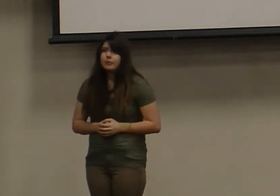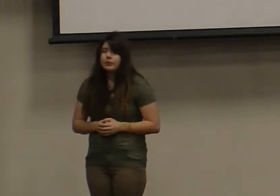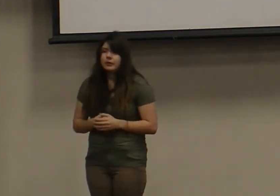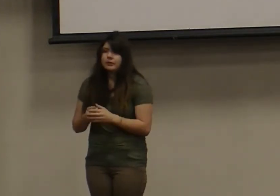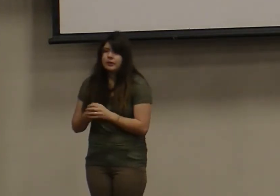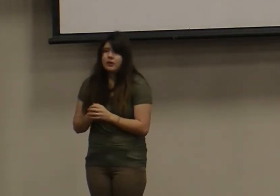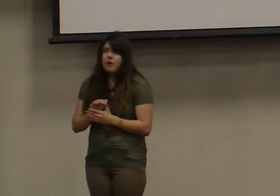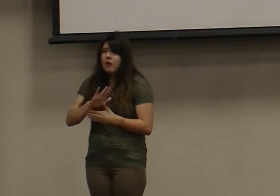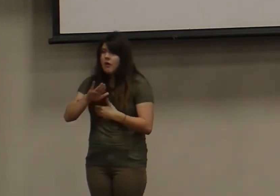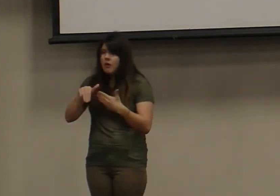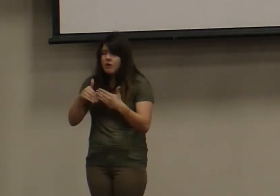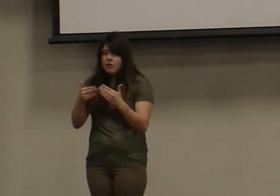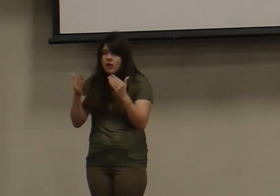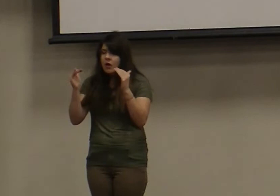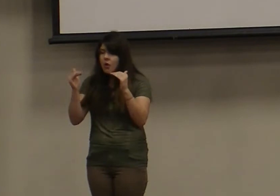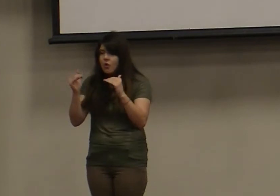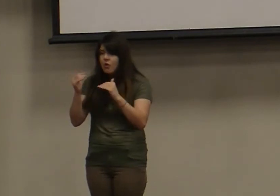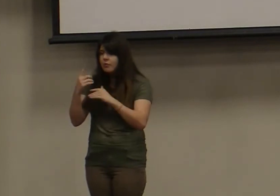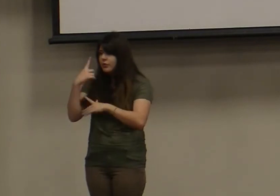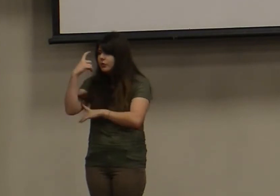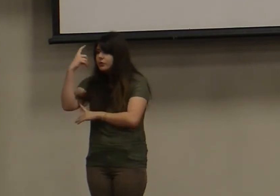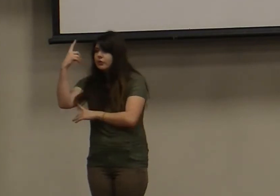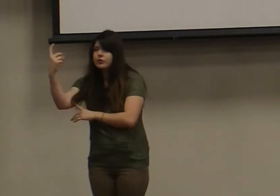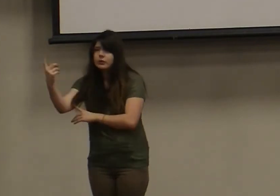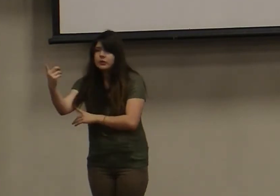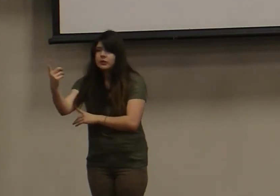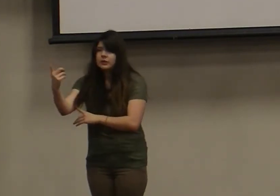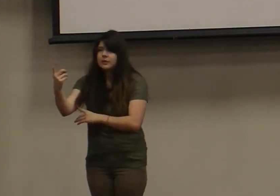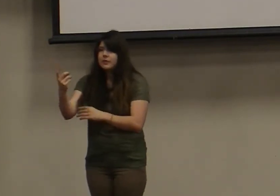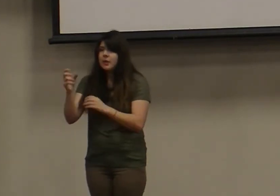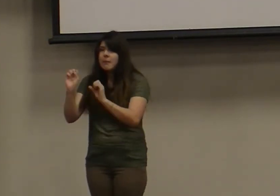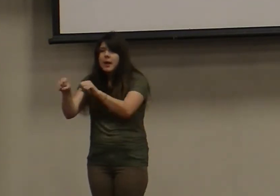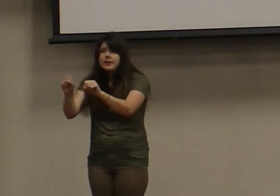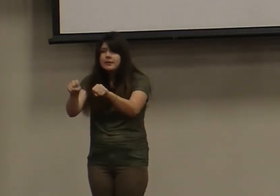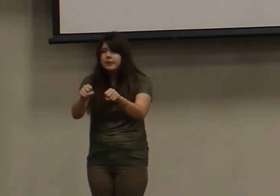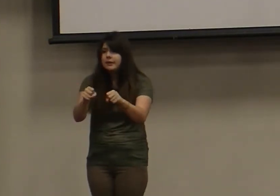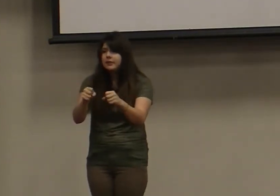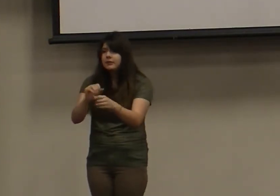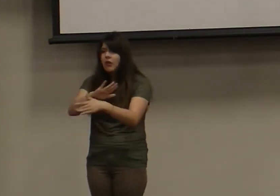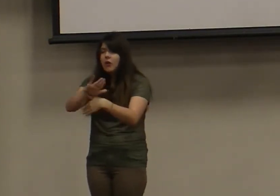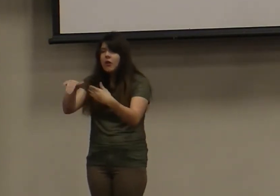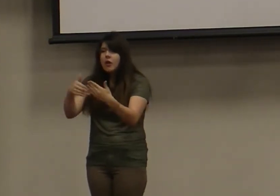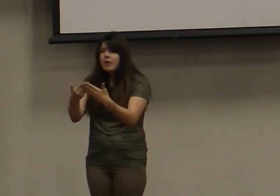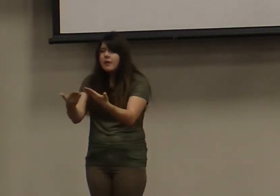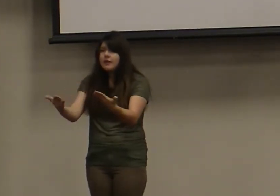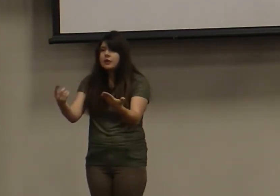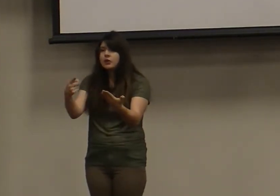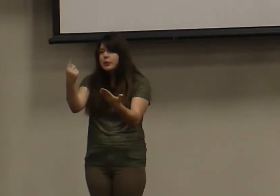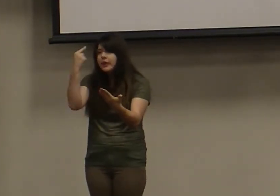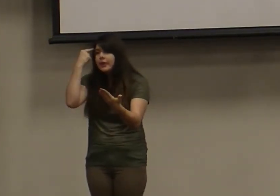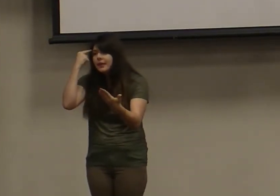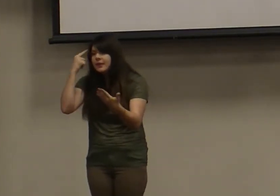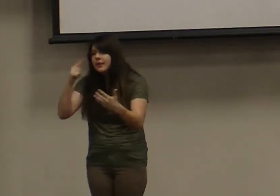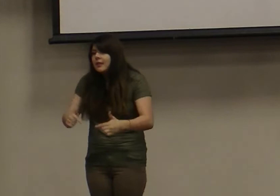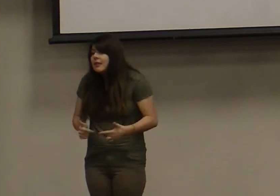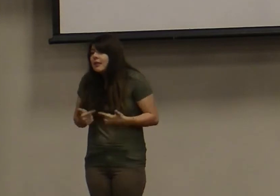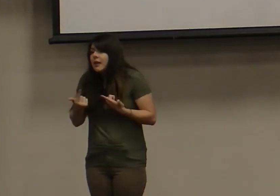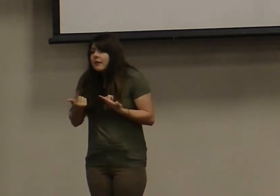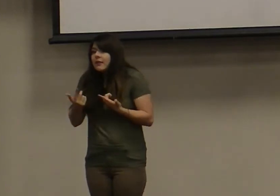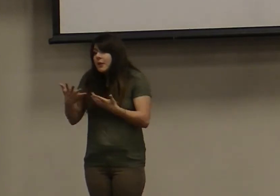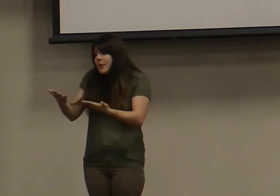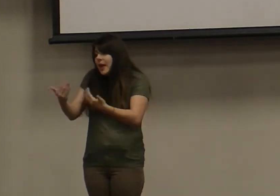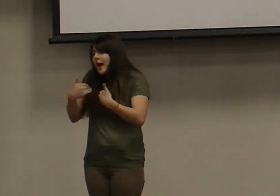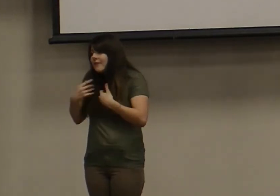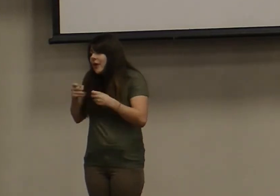All that hope, all those dreams, all those possibilities, all those things that you would think in life they're going to have the chance